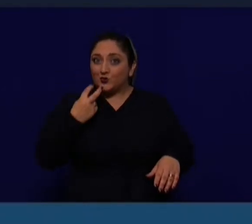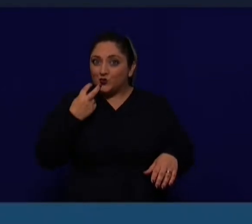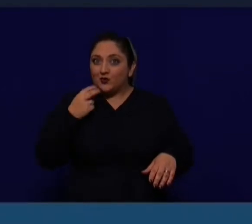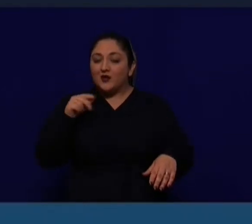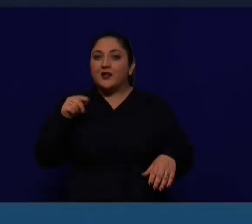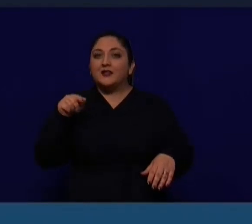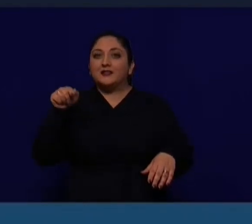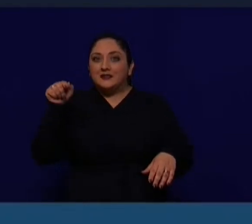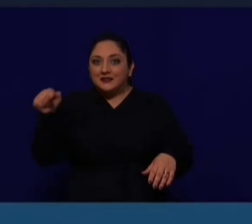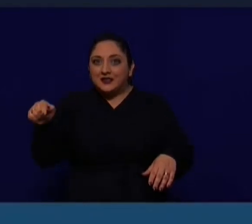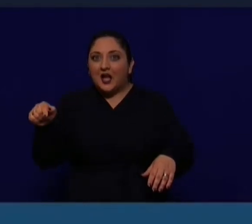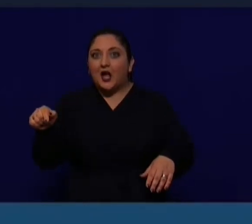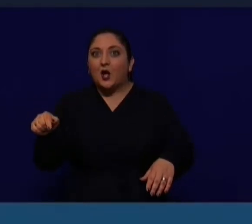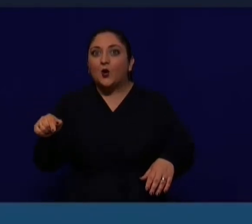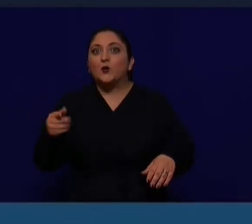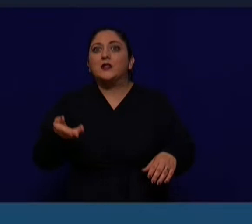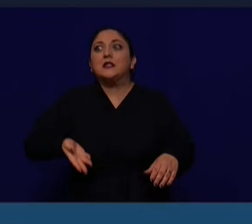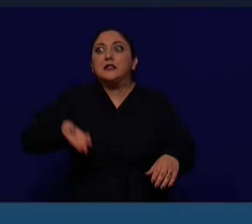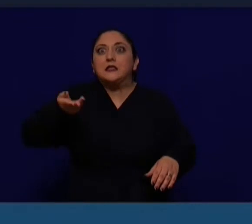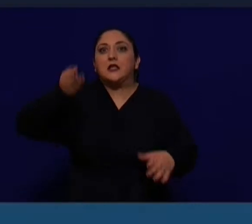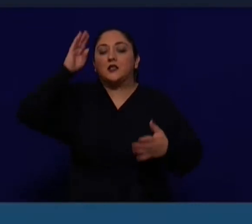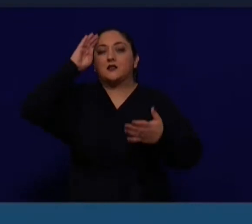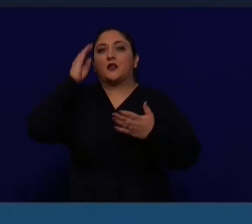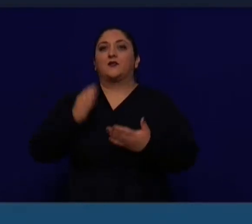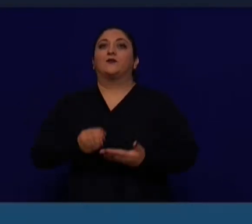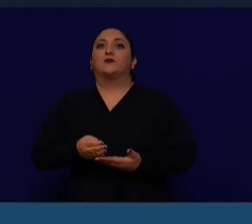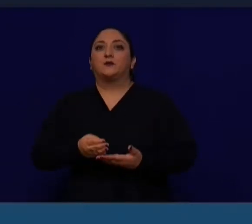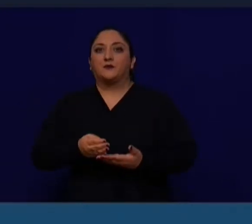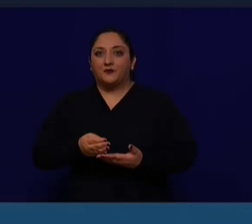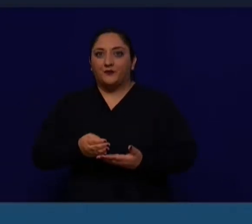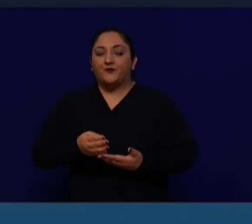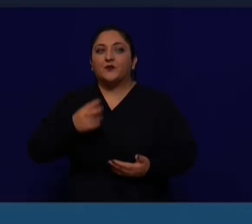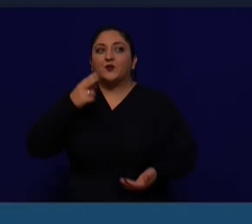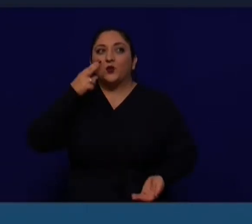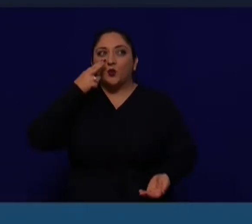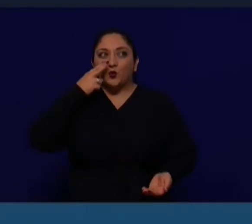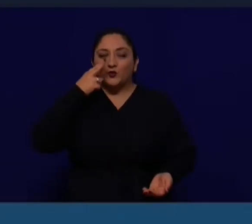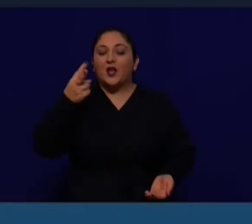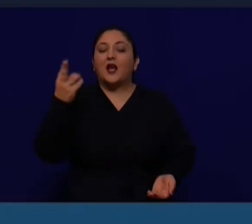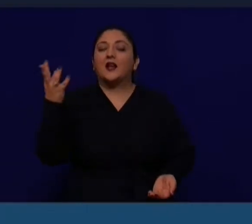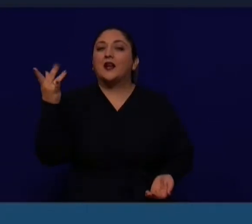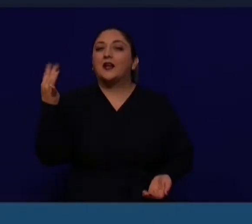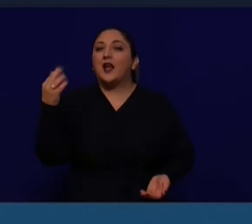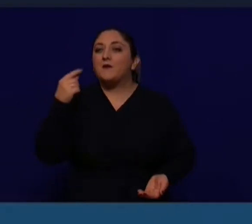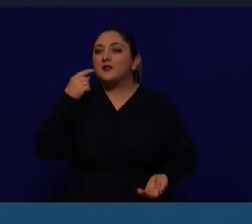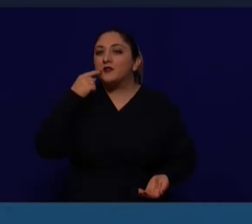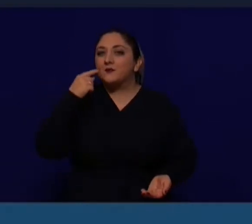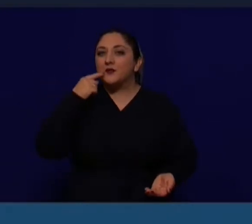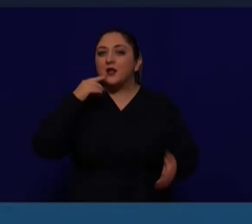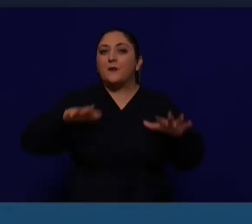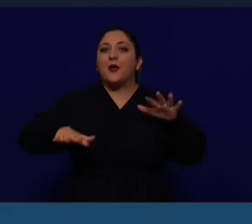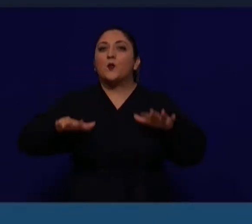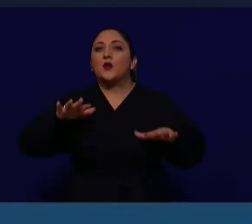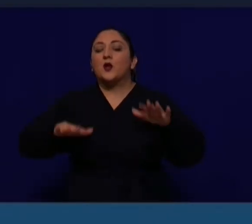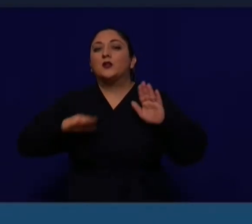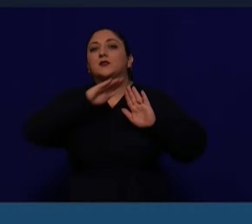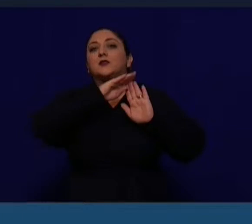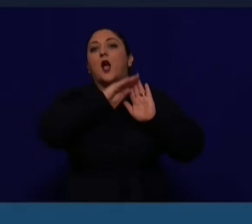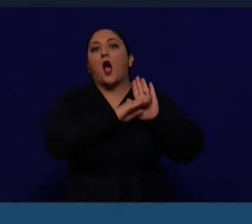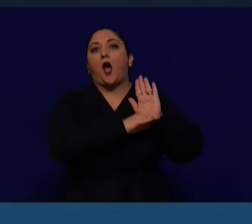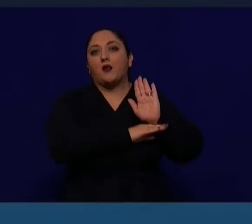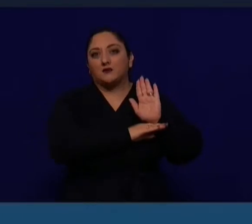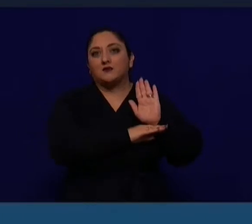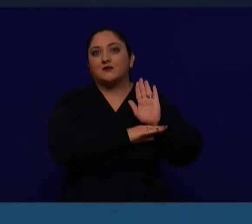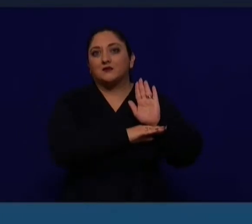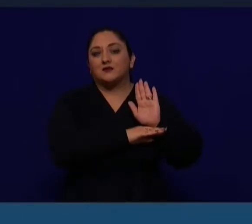hemmhekk qegħdin issa iktar nipproteġuhom. U tara li l-average age ta' l-etajiet issa naqset għaliex dawk li